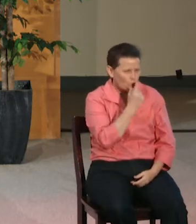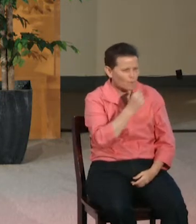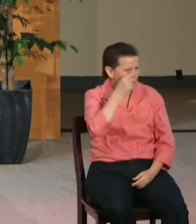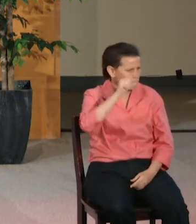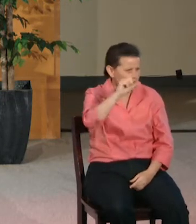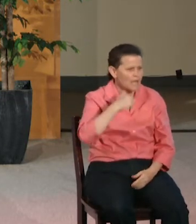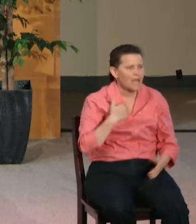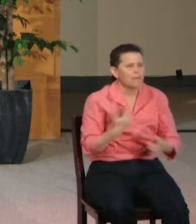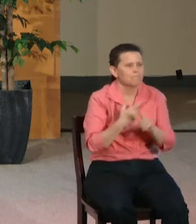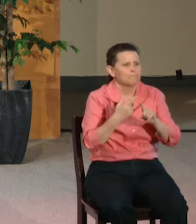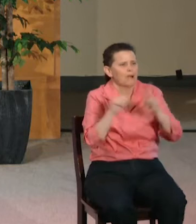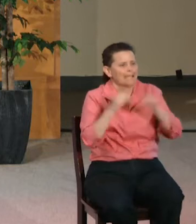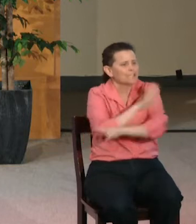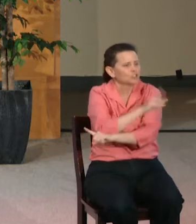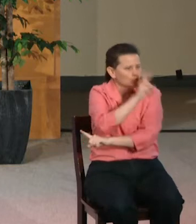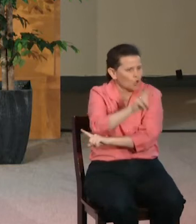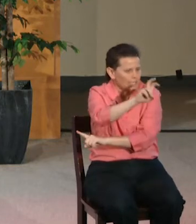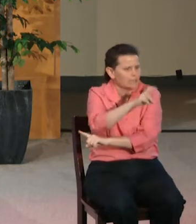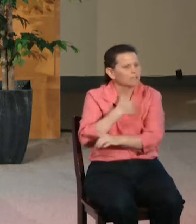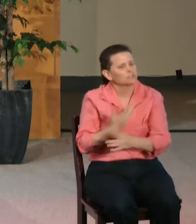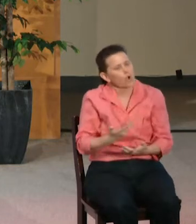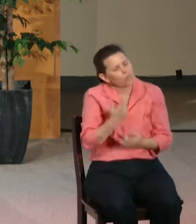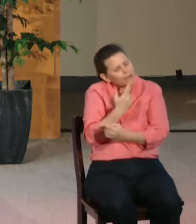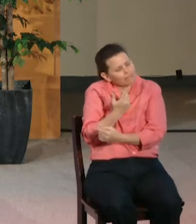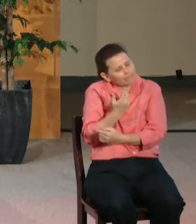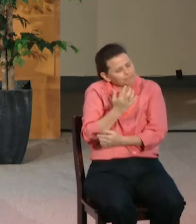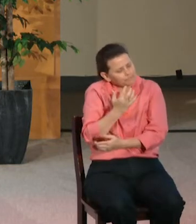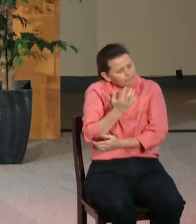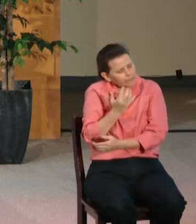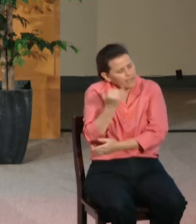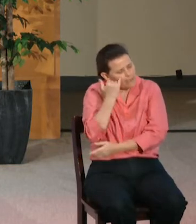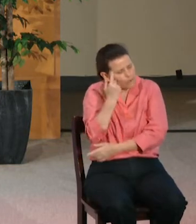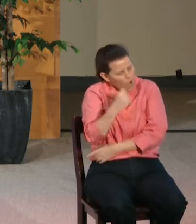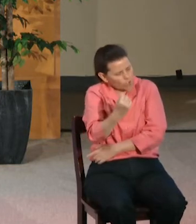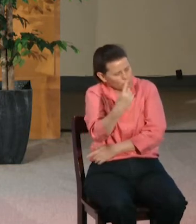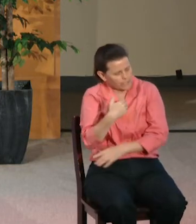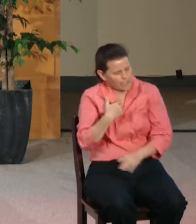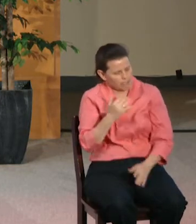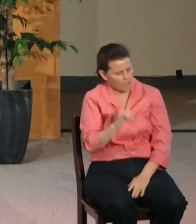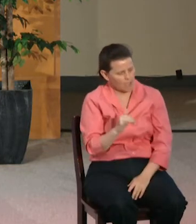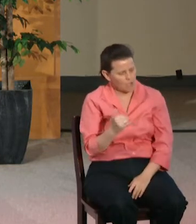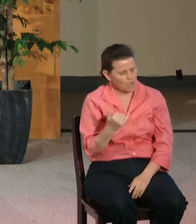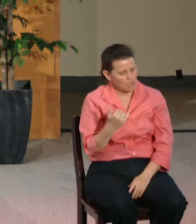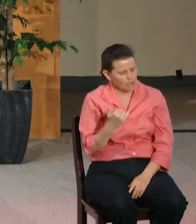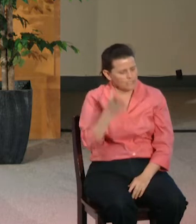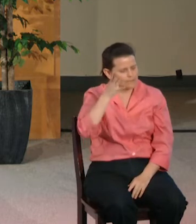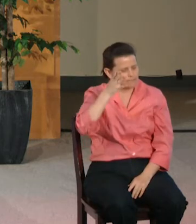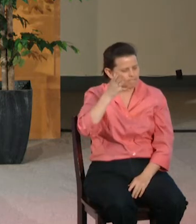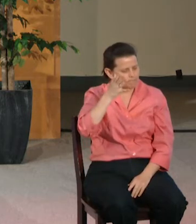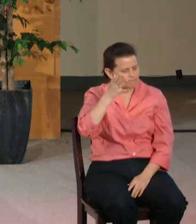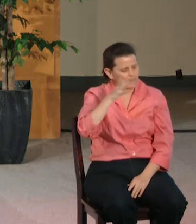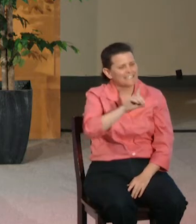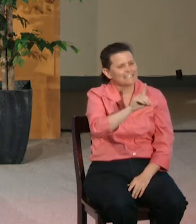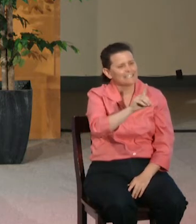are going to fall short. Mothers are going to fall short. But if we have our eye on the ball about striving towards that divine principle of what it